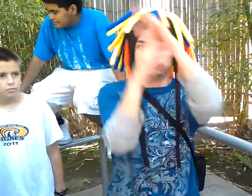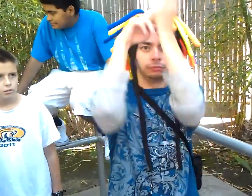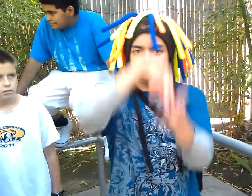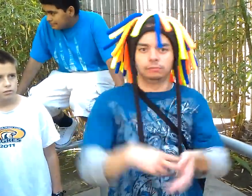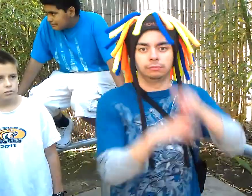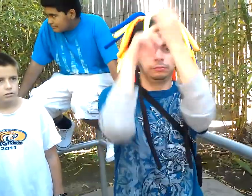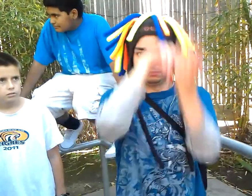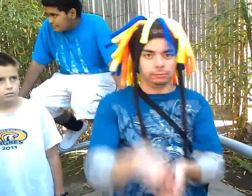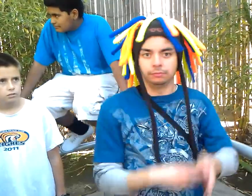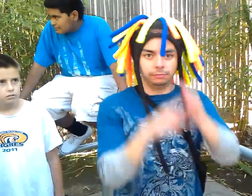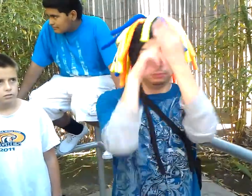I love you.